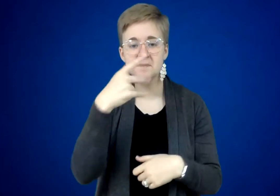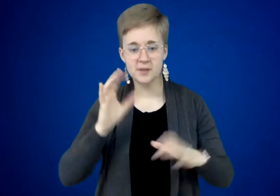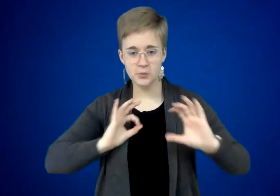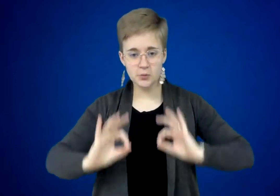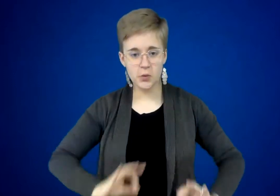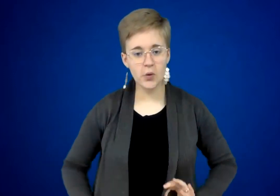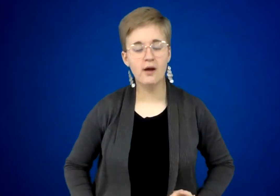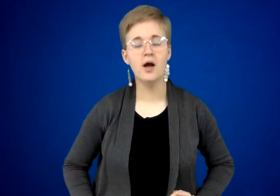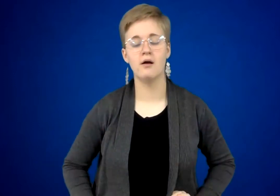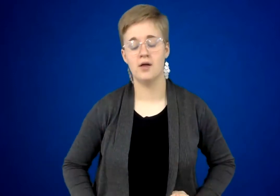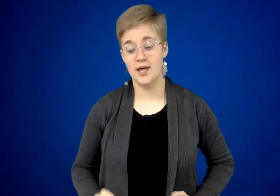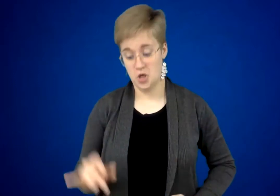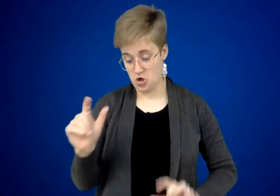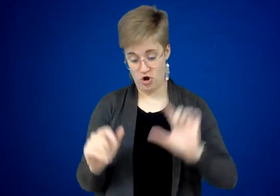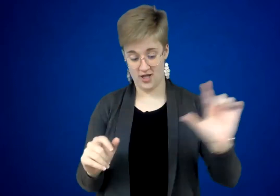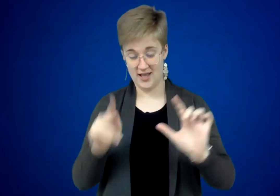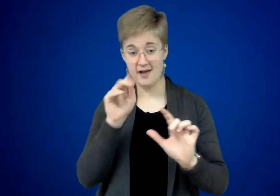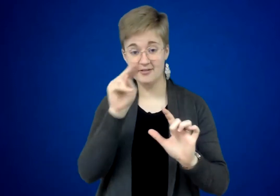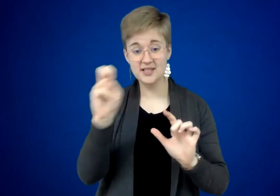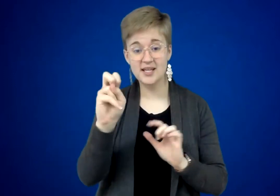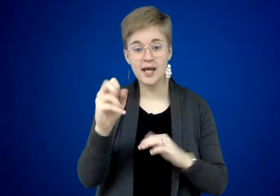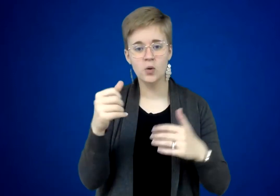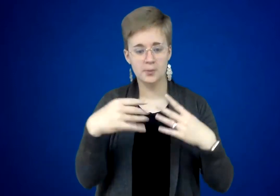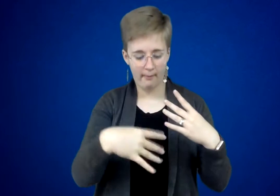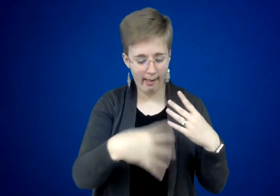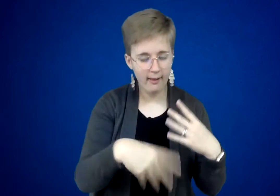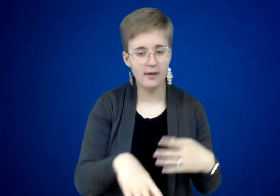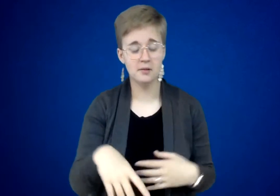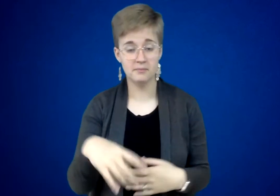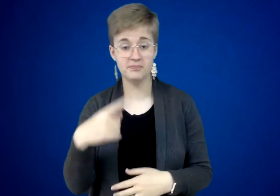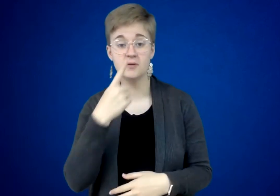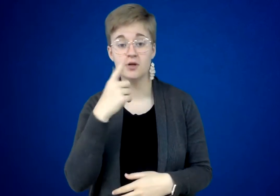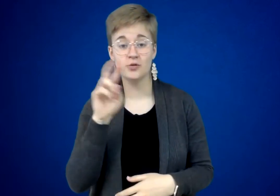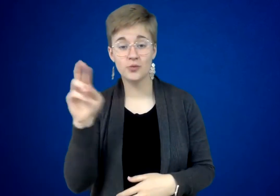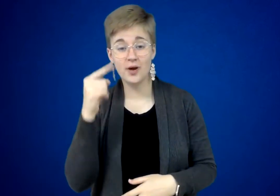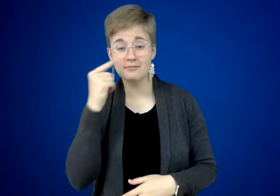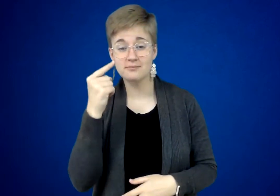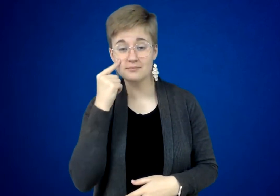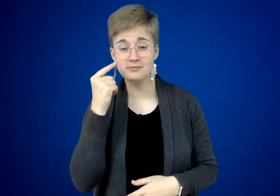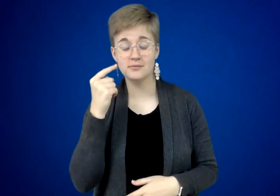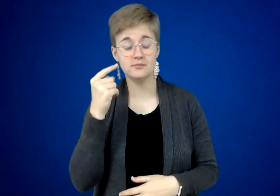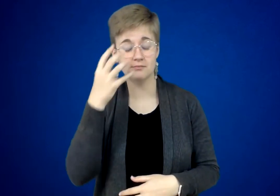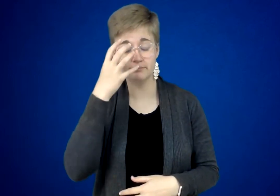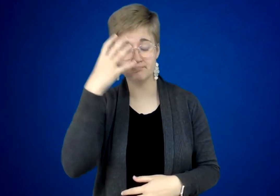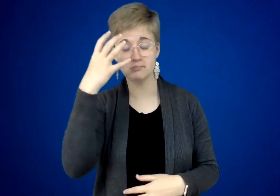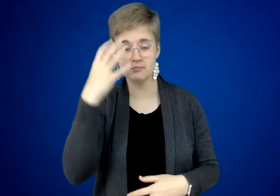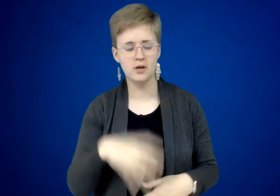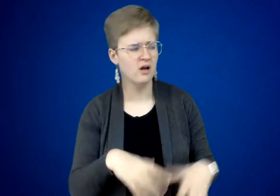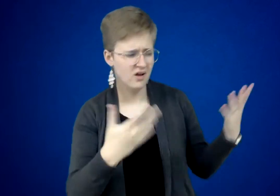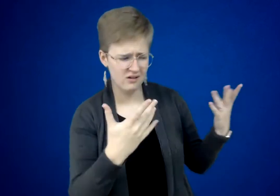and bleeding, and her right eye was swollen. "Huh?" said Rob. He stood and